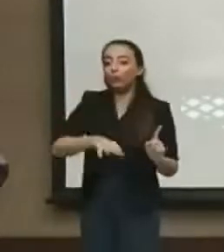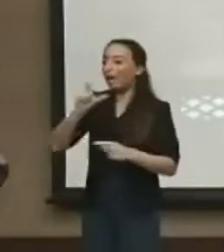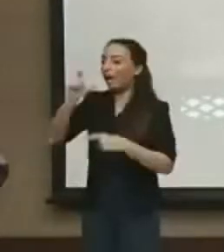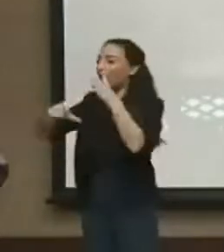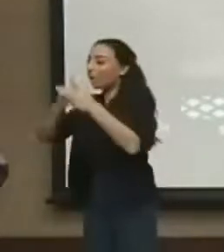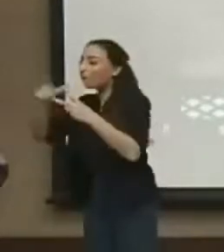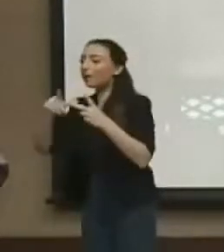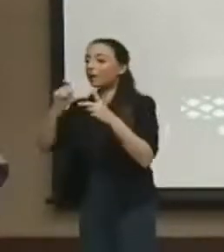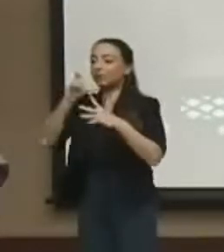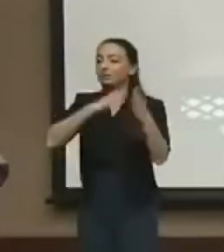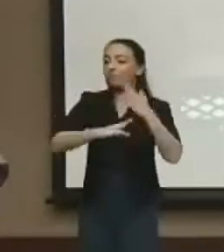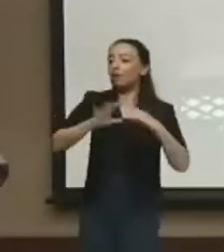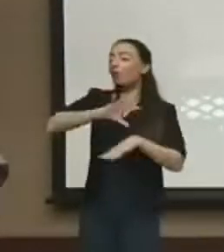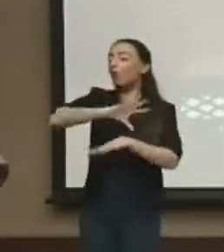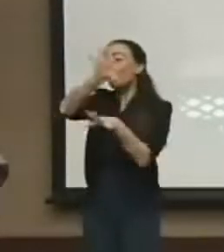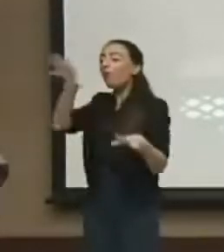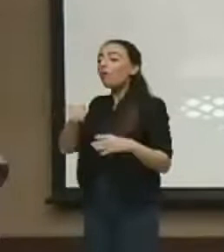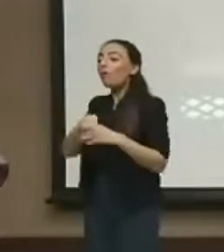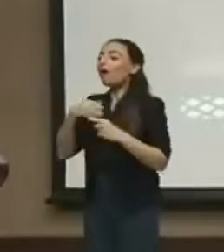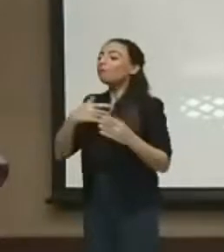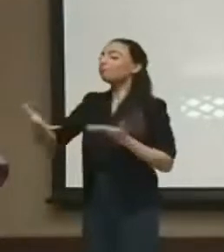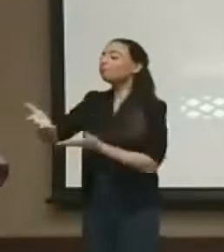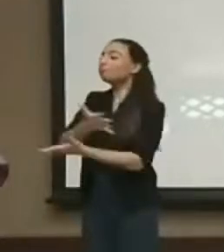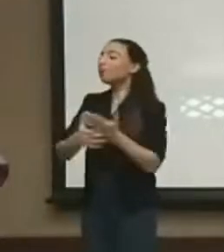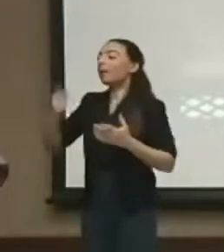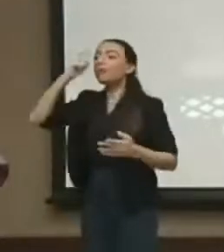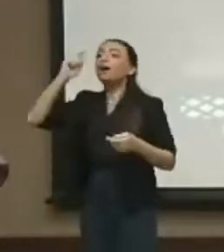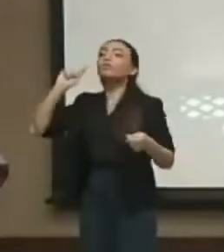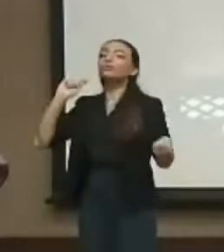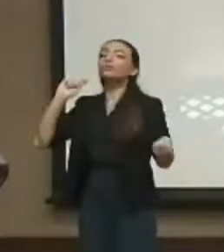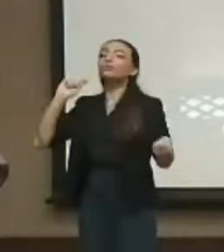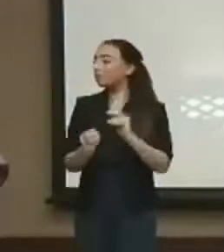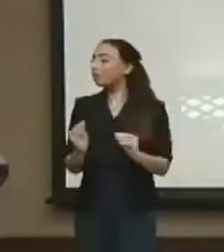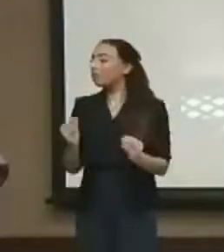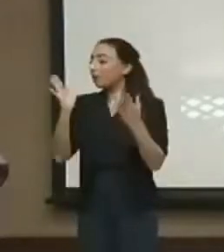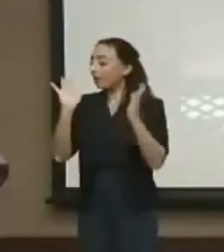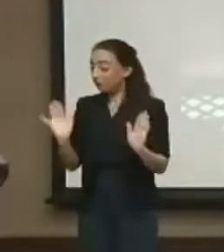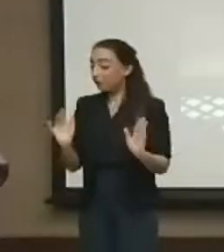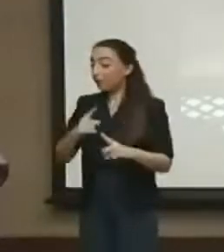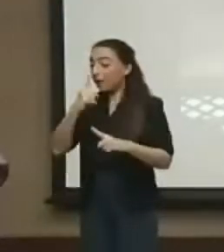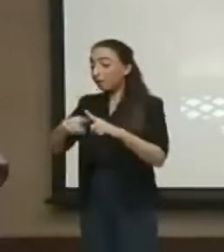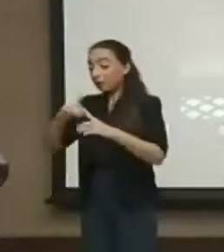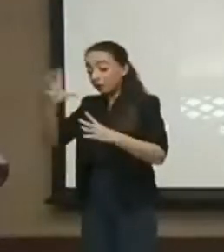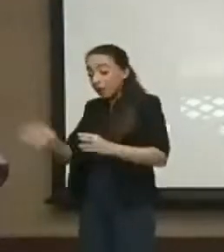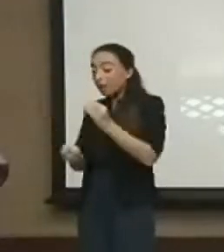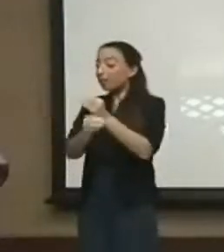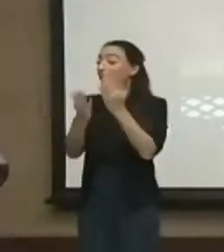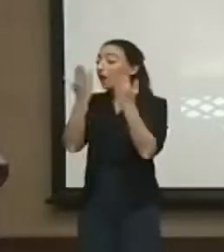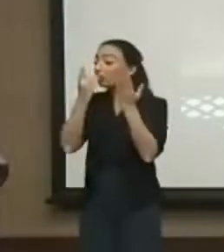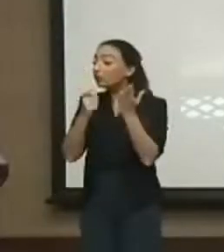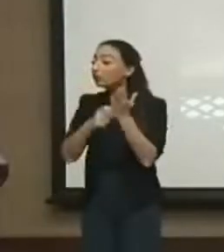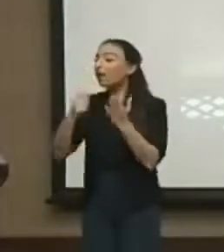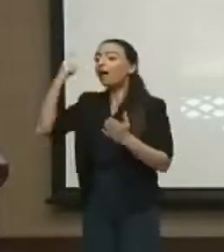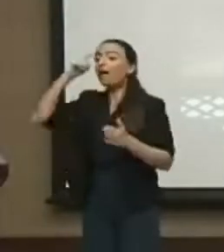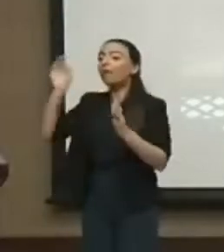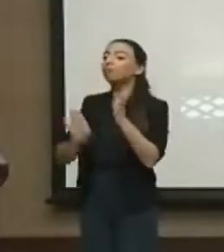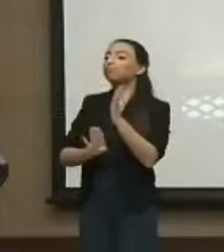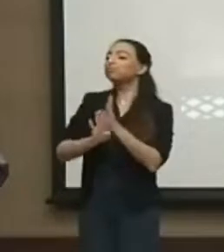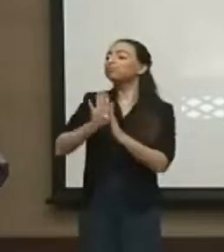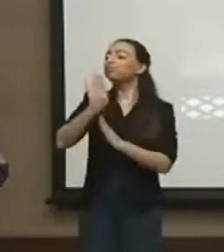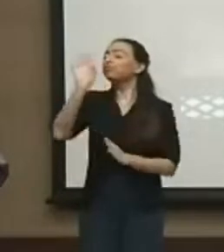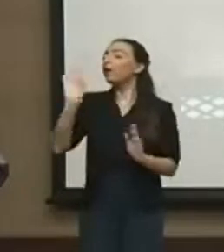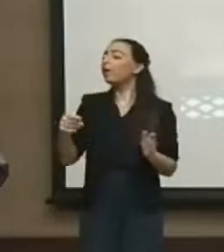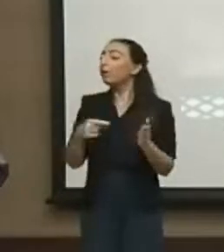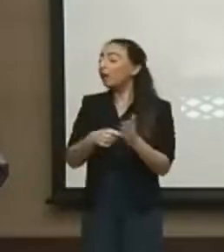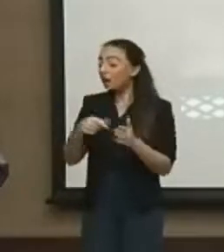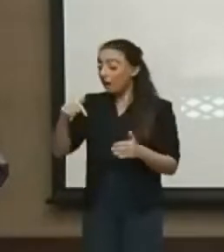mindsets. Also, changing mindsets because of education needs partnership of